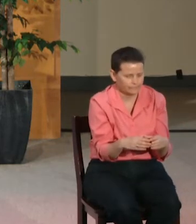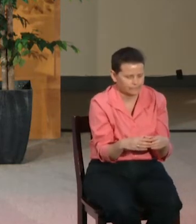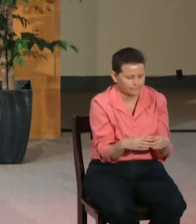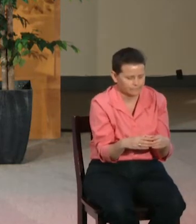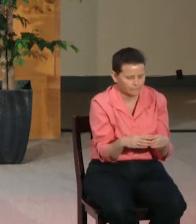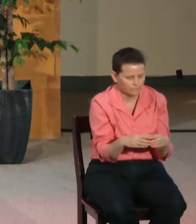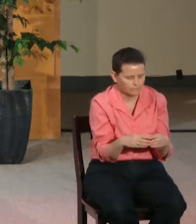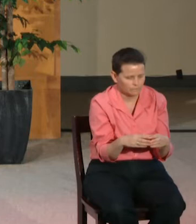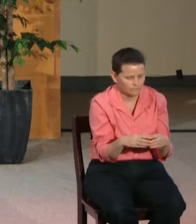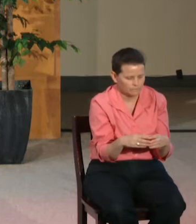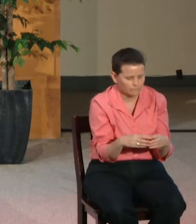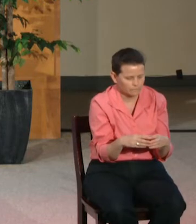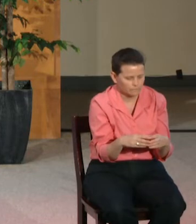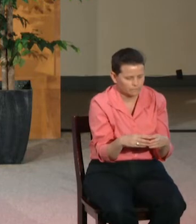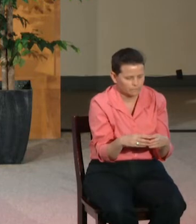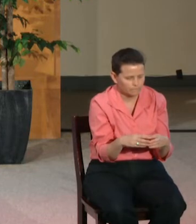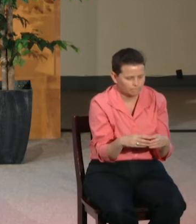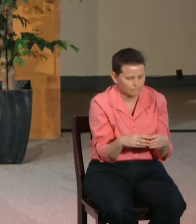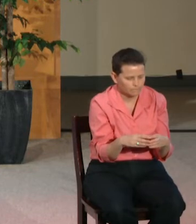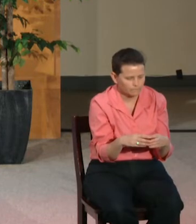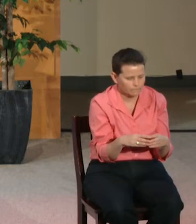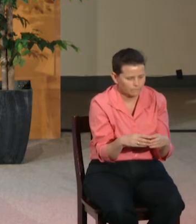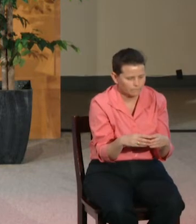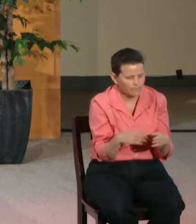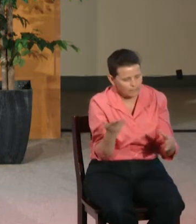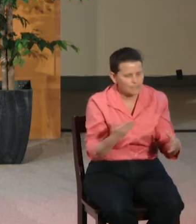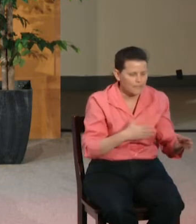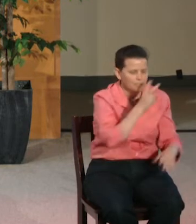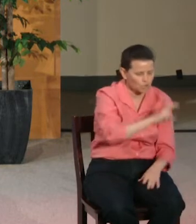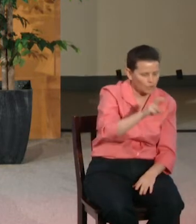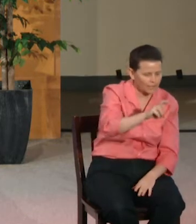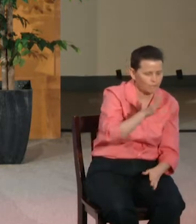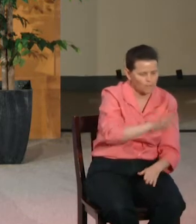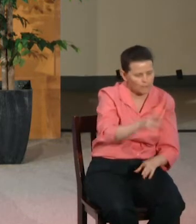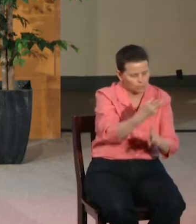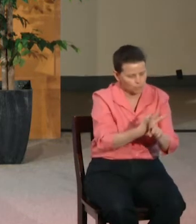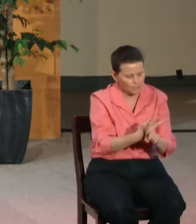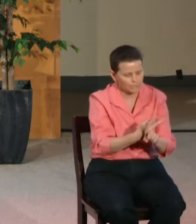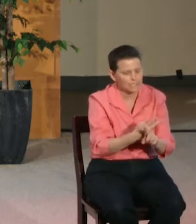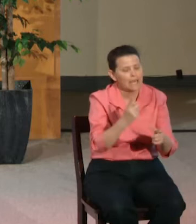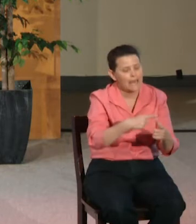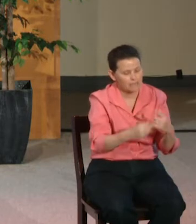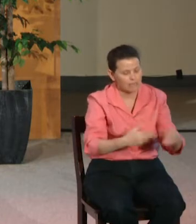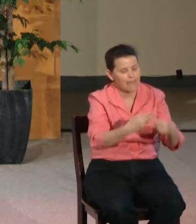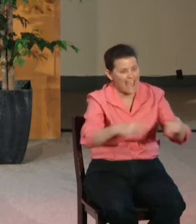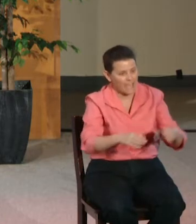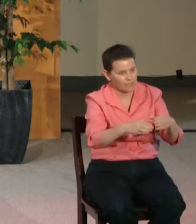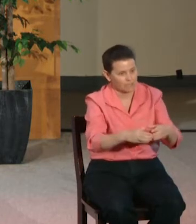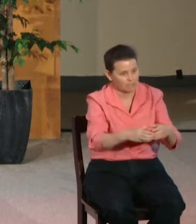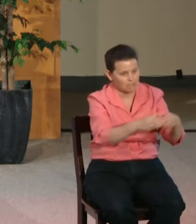at this point in time. At some point in that process, right after they've laid the egg, they hand the egg off to the dad, to the